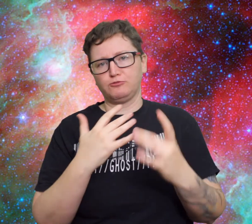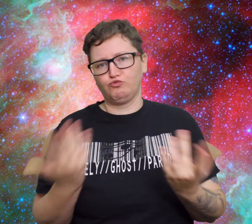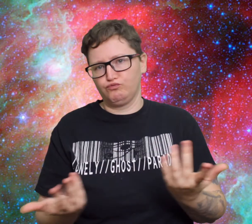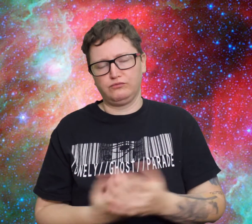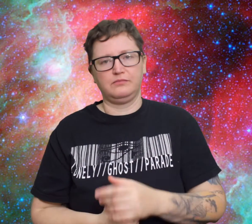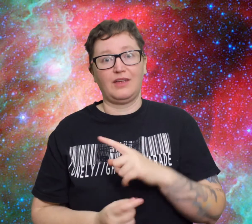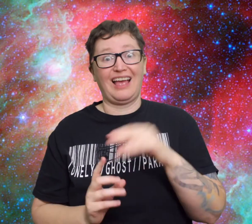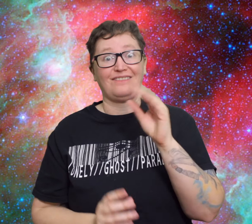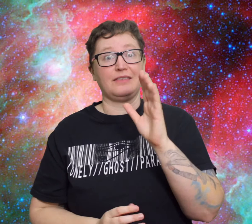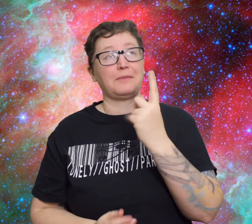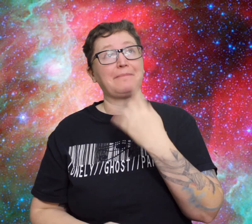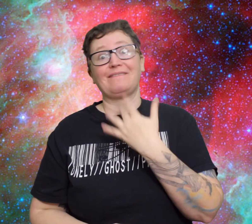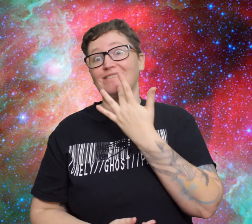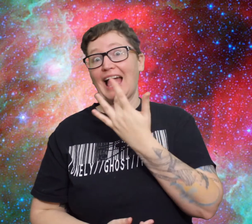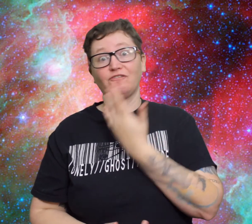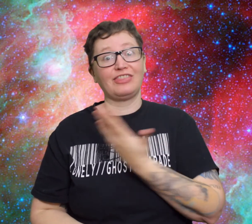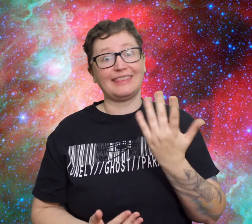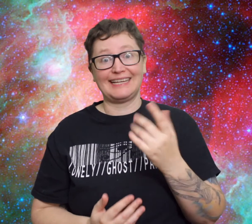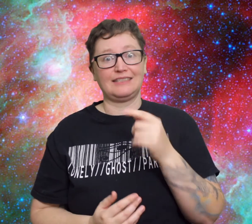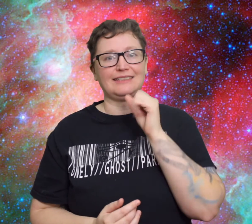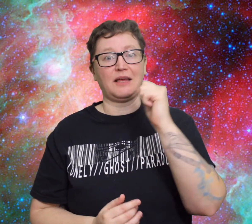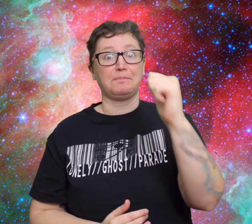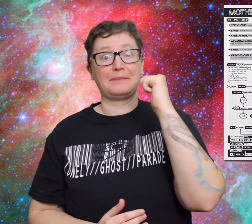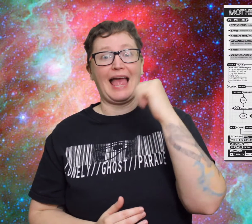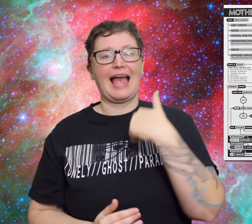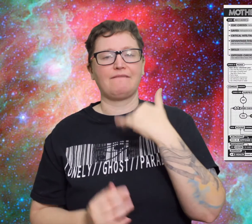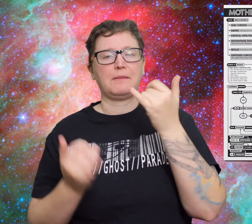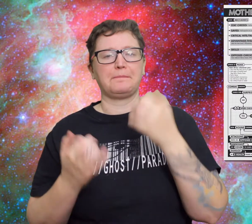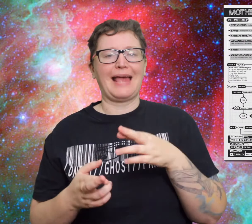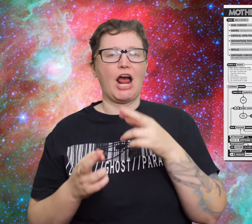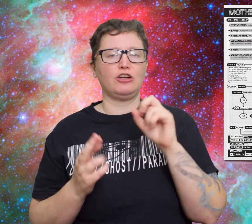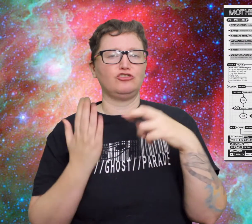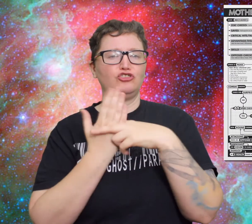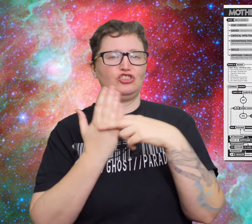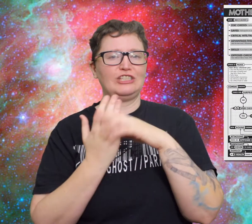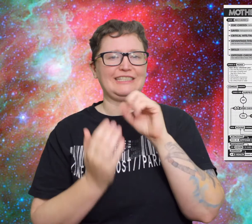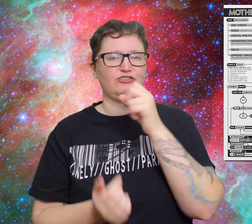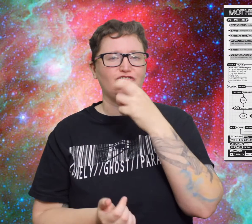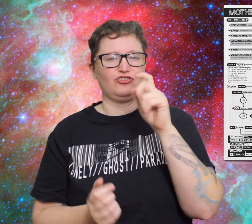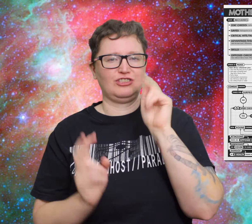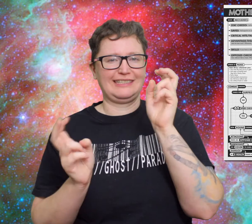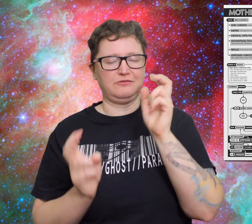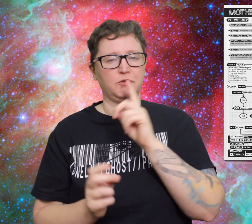You can do that. That's another option. I would say one of my favorite things is on the back, they have a player's cheat